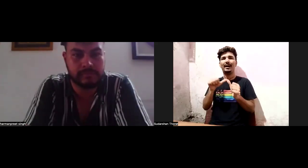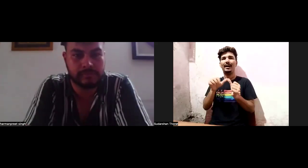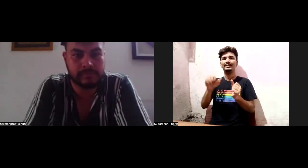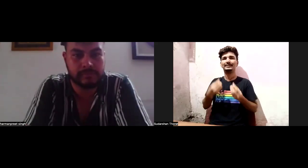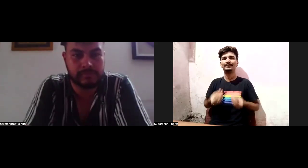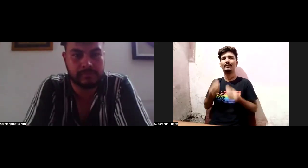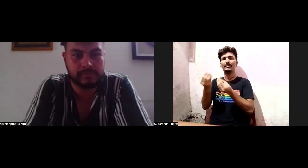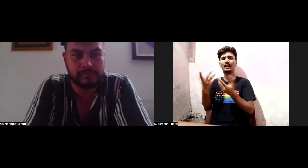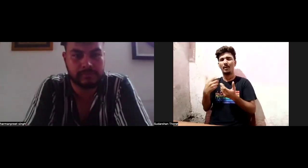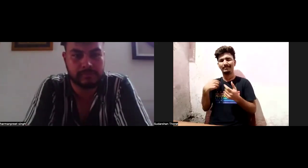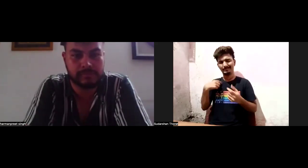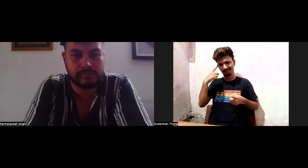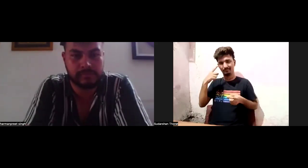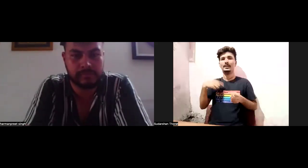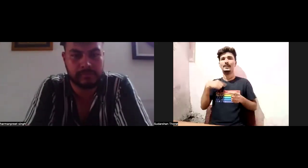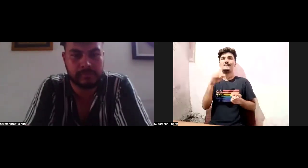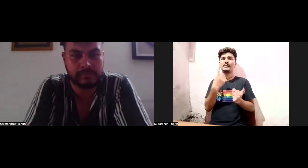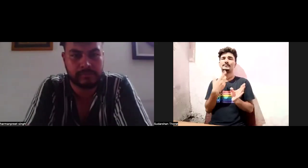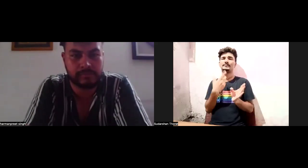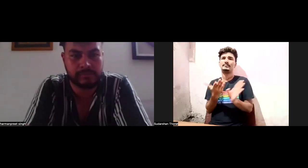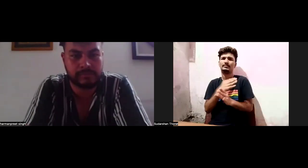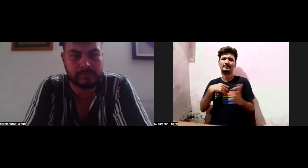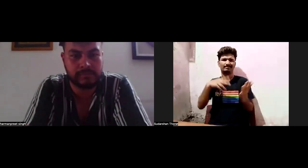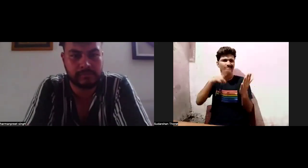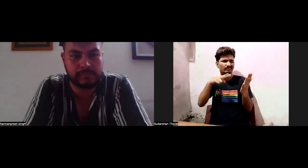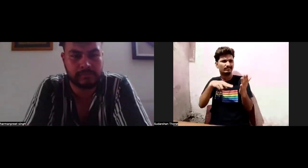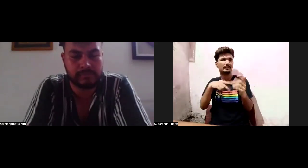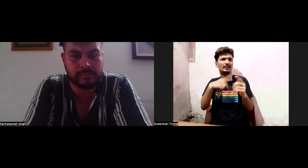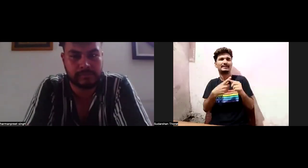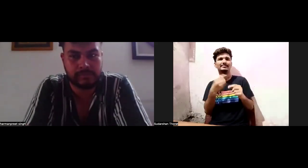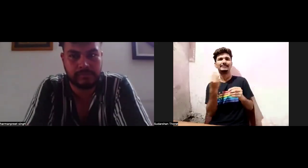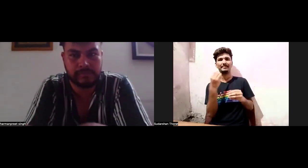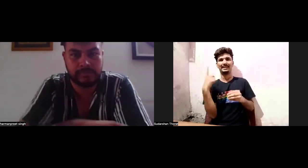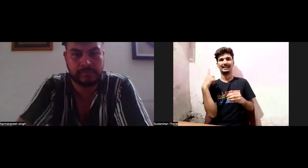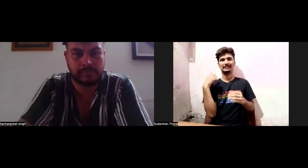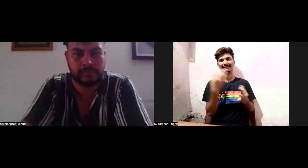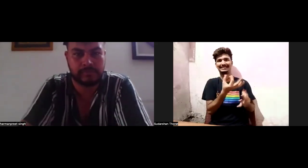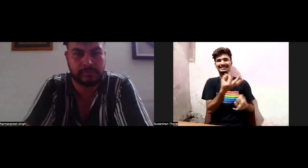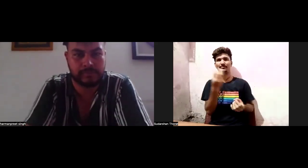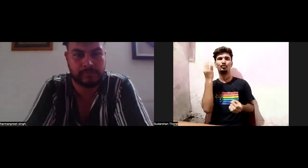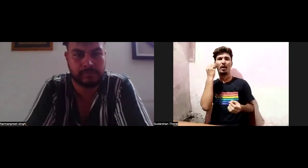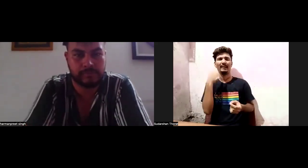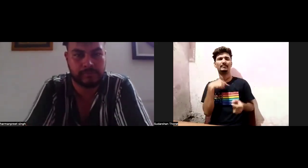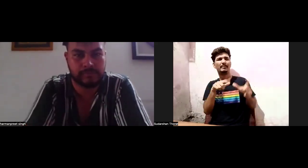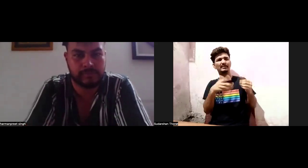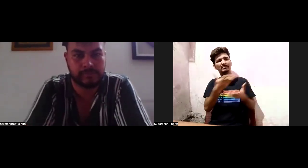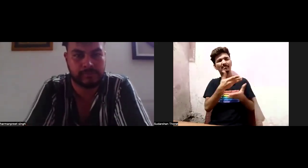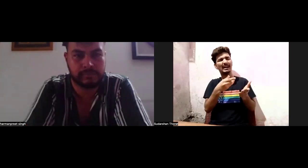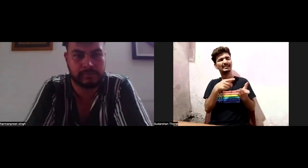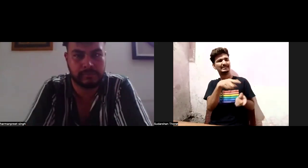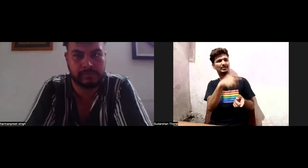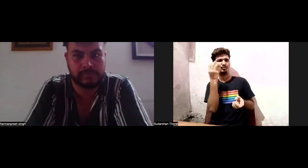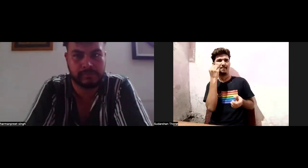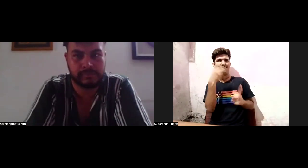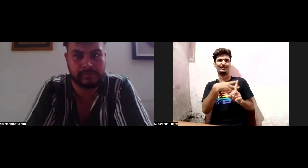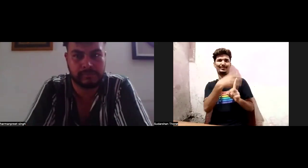community. They are facing a lot of challenges. That is more important. I'll always think about the accessibility, how we can provide to them. So